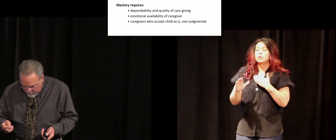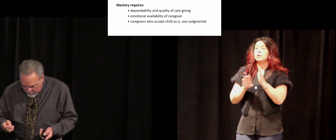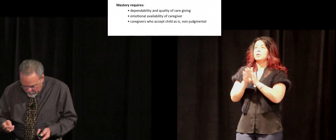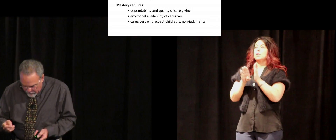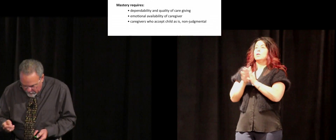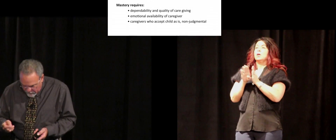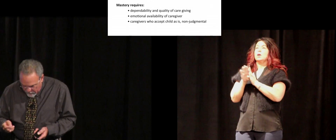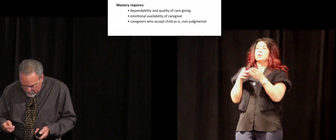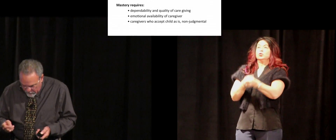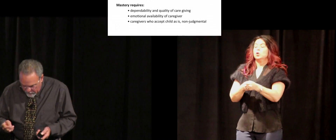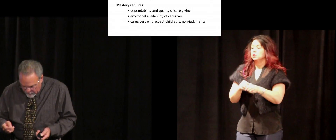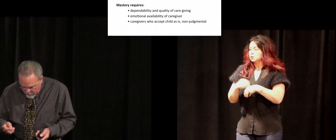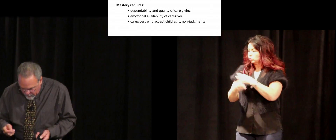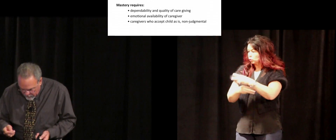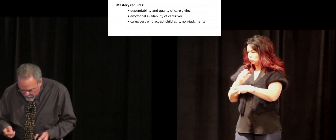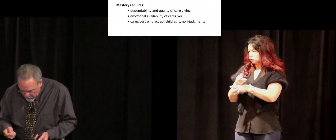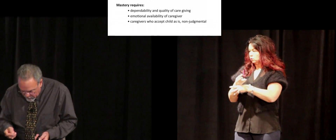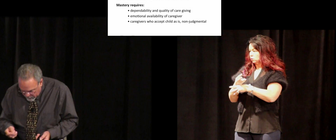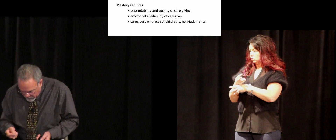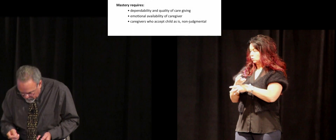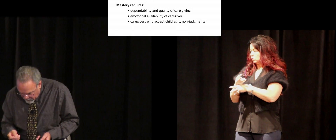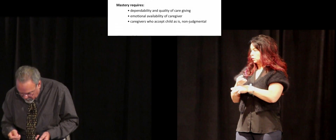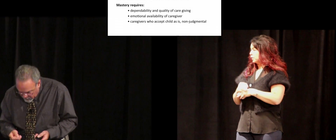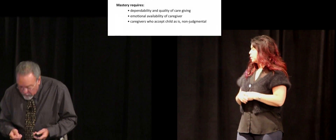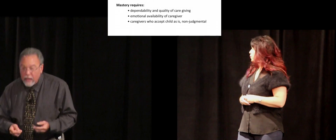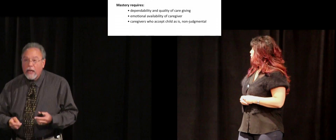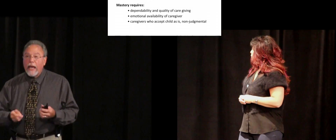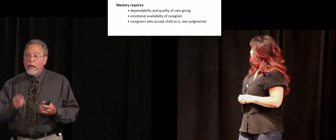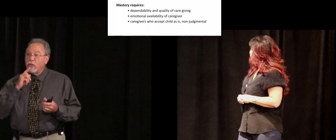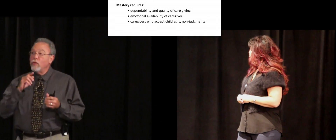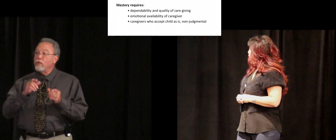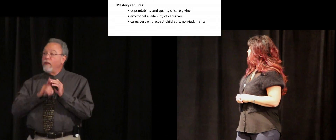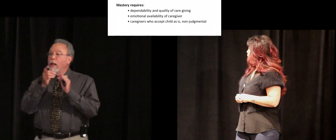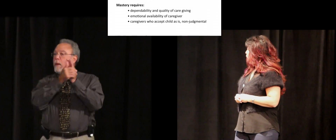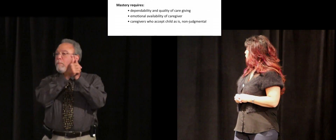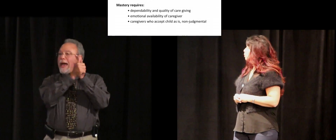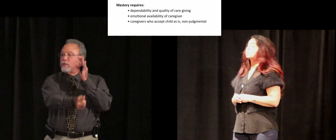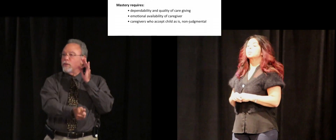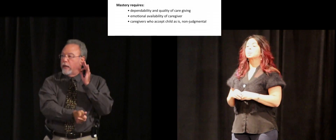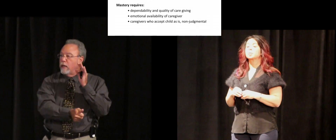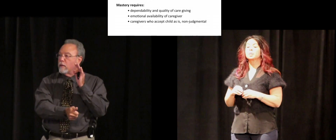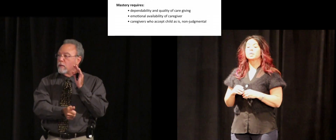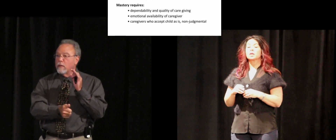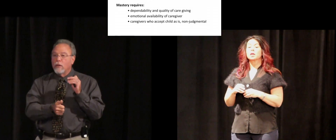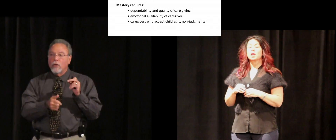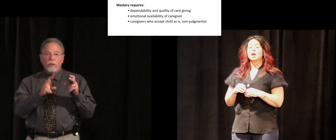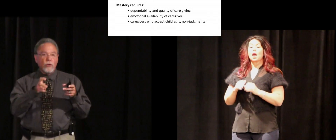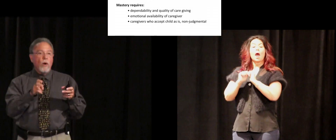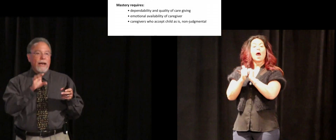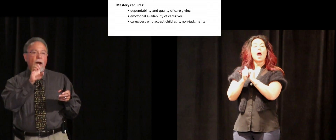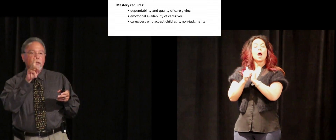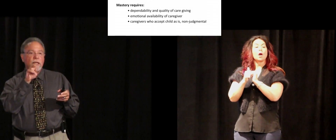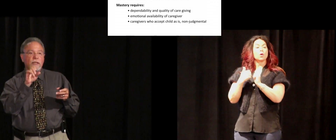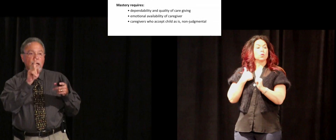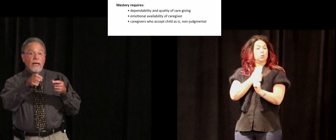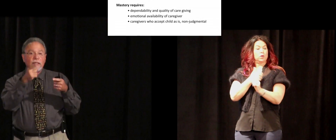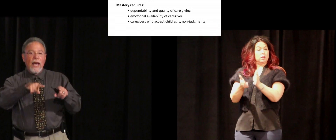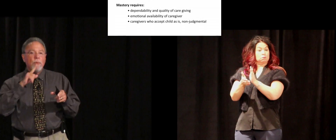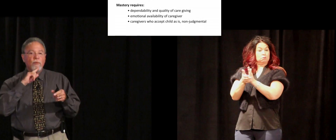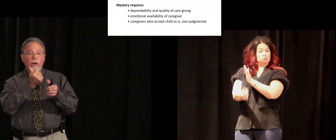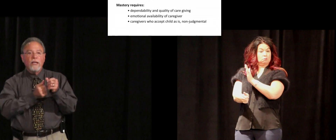We're humans. We're emotional. We react to that. We get gut feelings. We make attachments or not attachments based on our